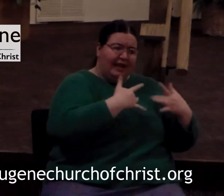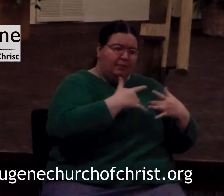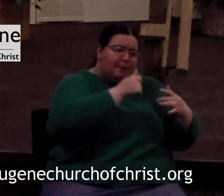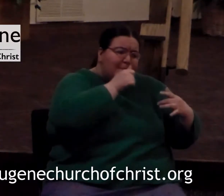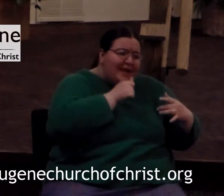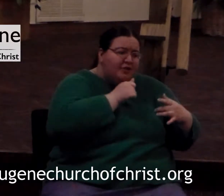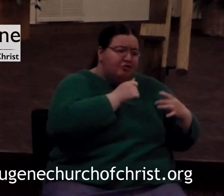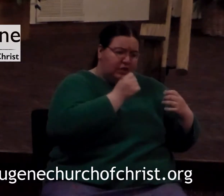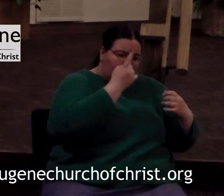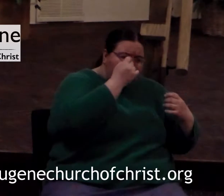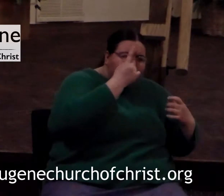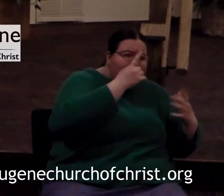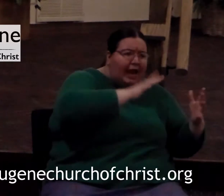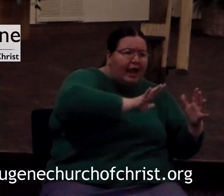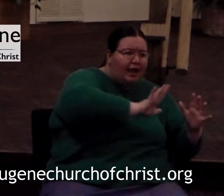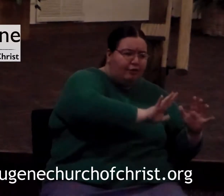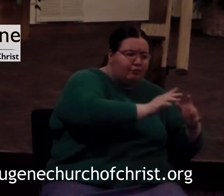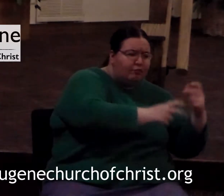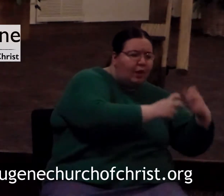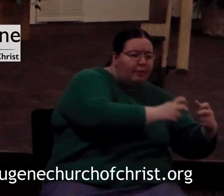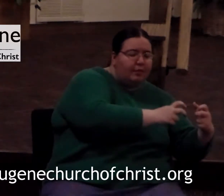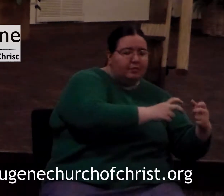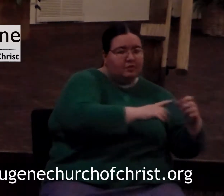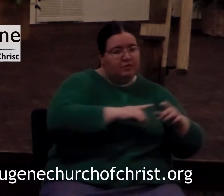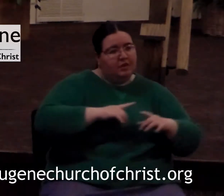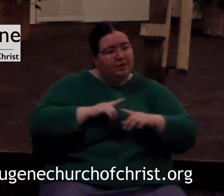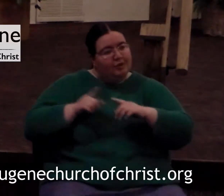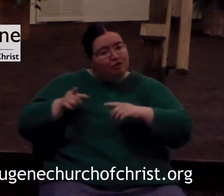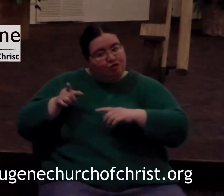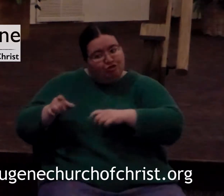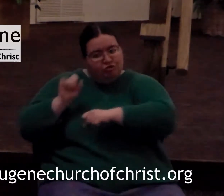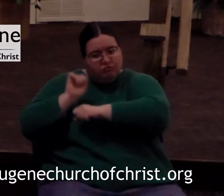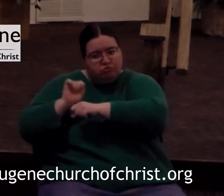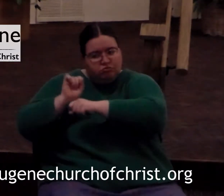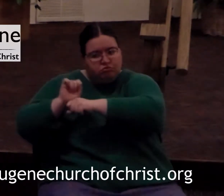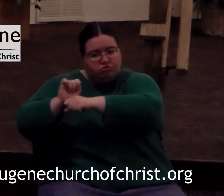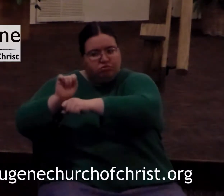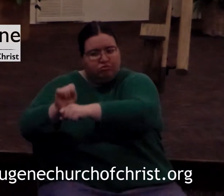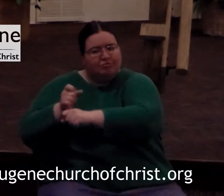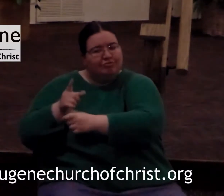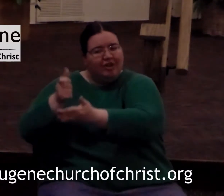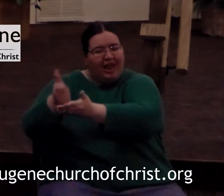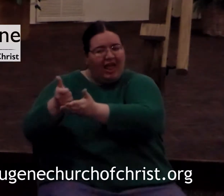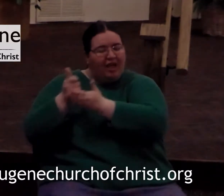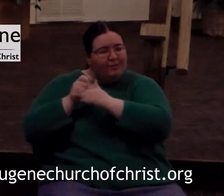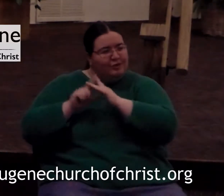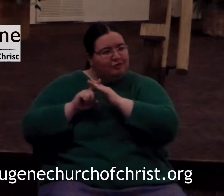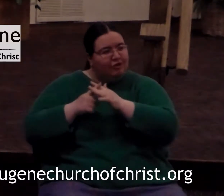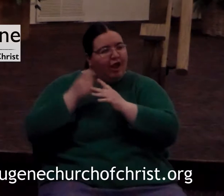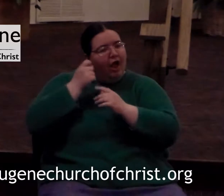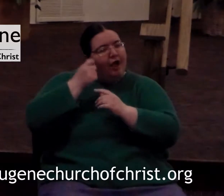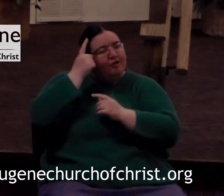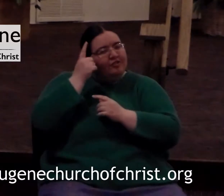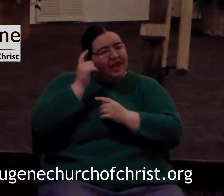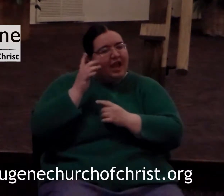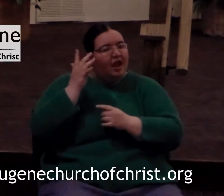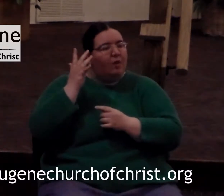time there was a lot of the things that go into that problem. And what I came out of it with was a better understanding of